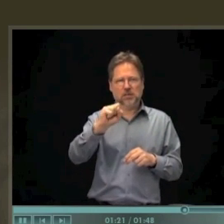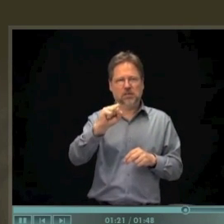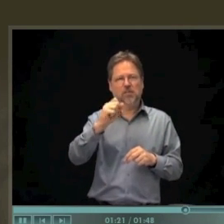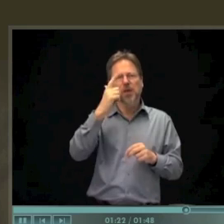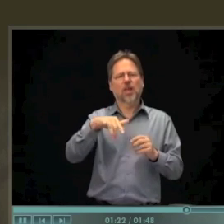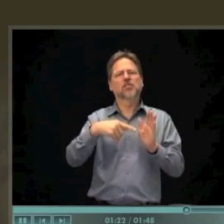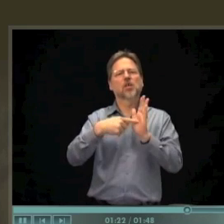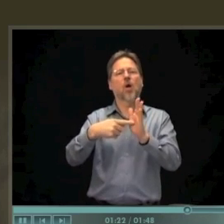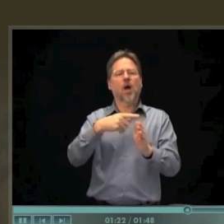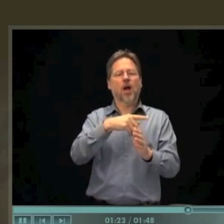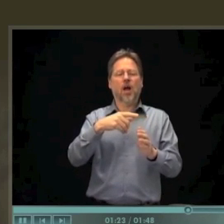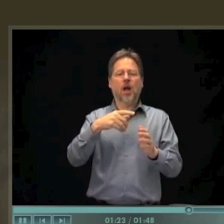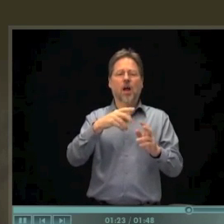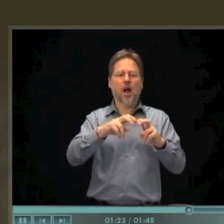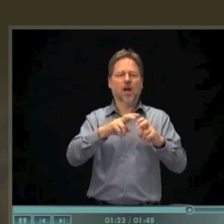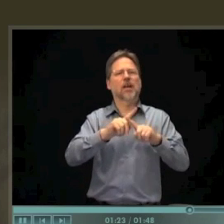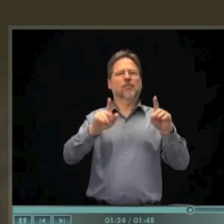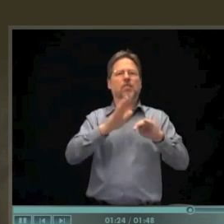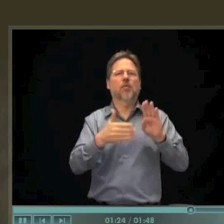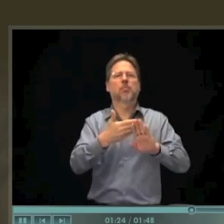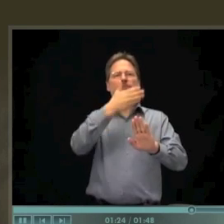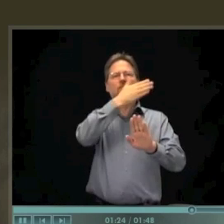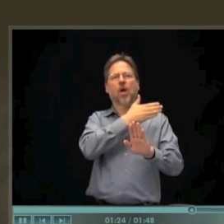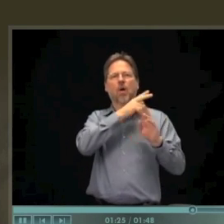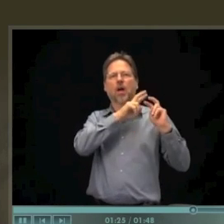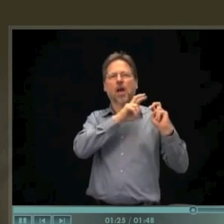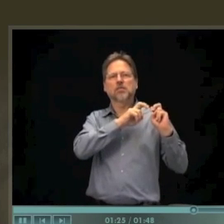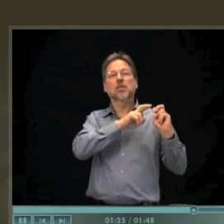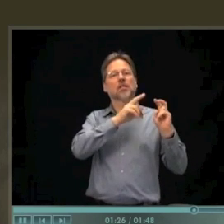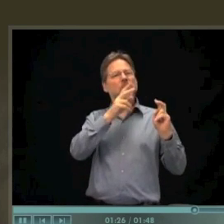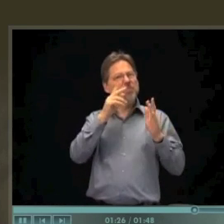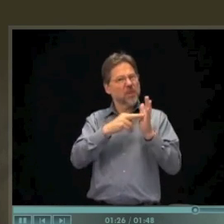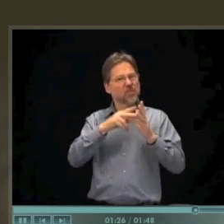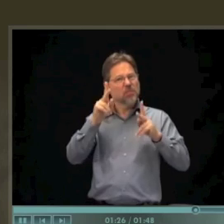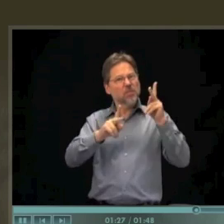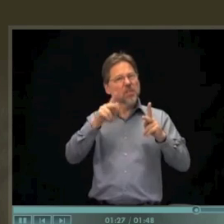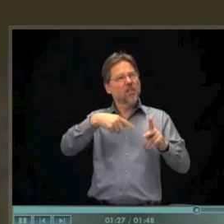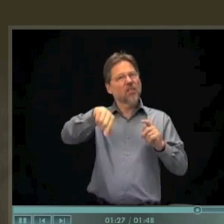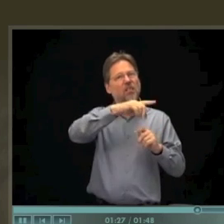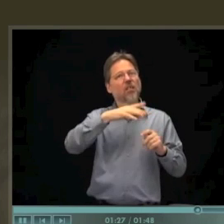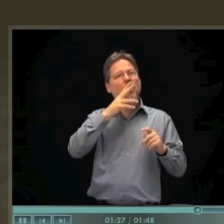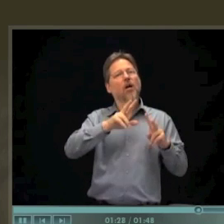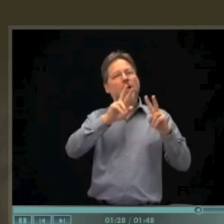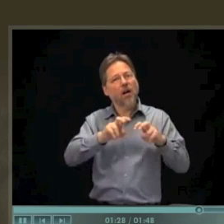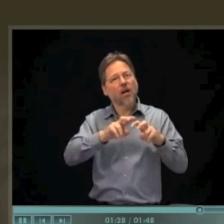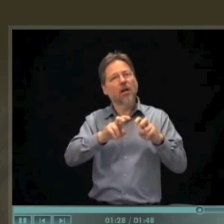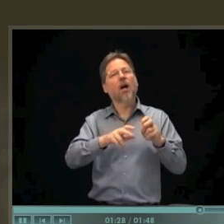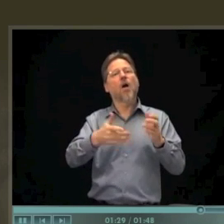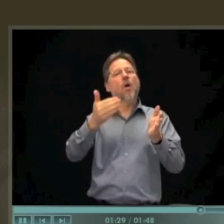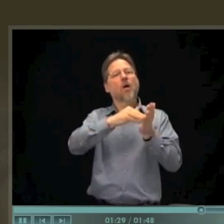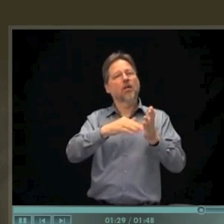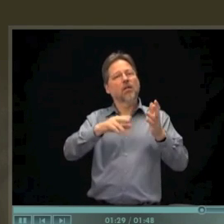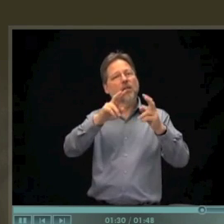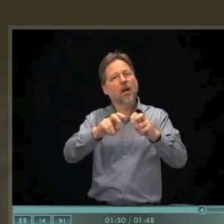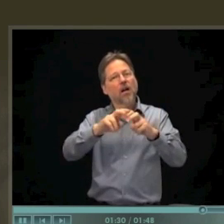analysis, but what we call it is a reanalysis, because our analysis now is different from the analysis in the